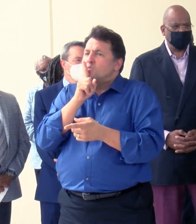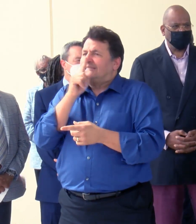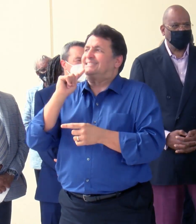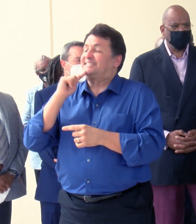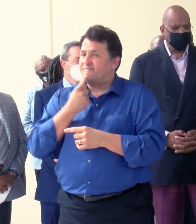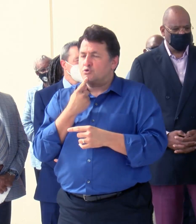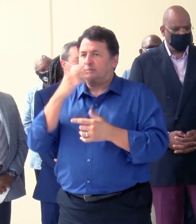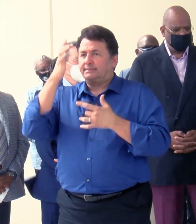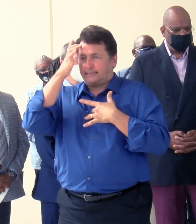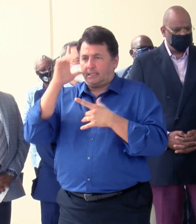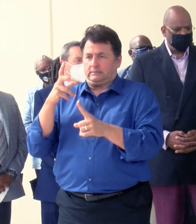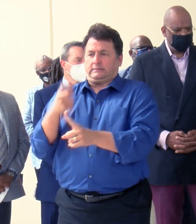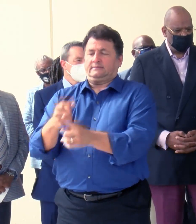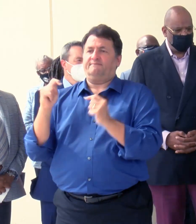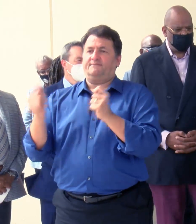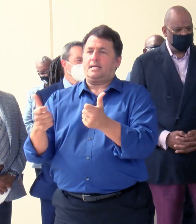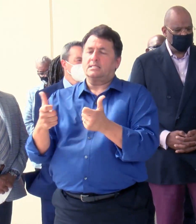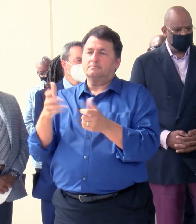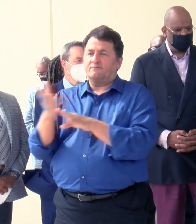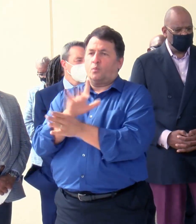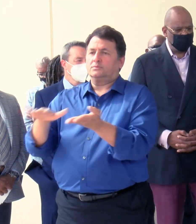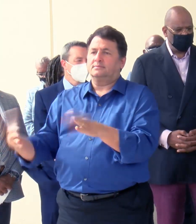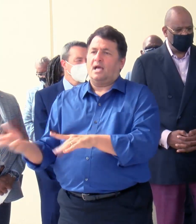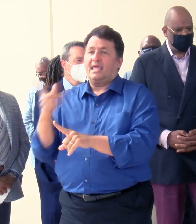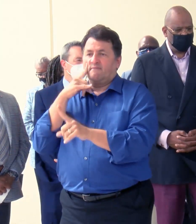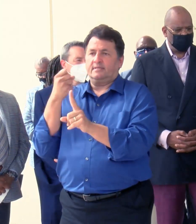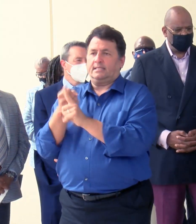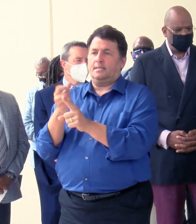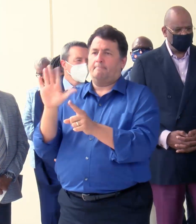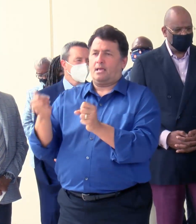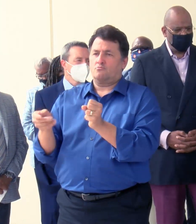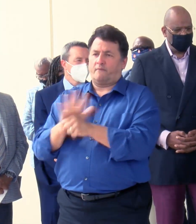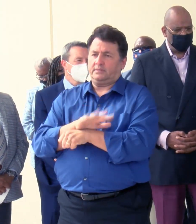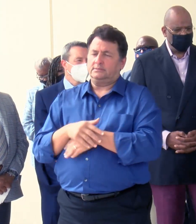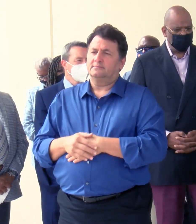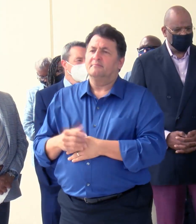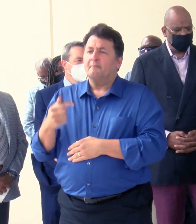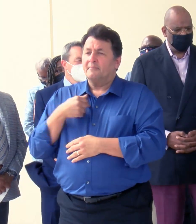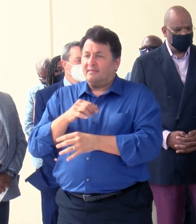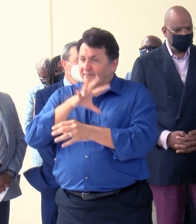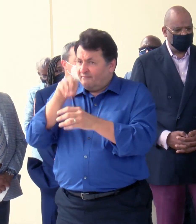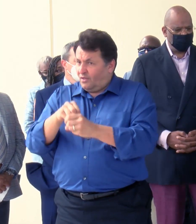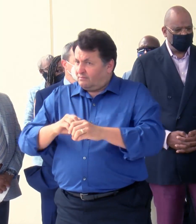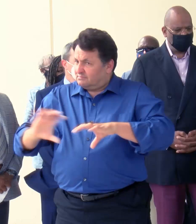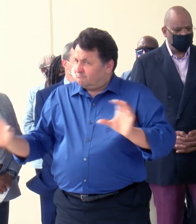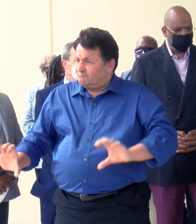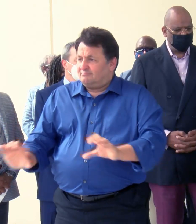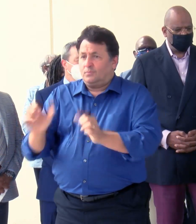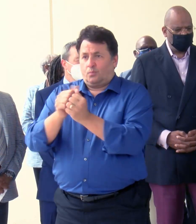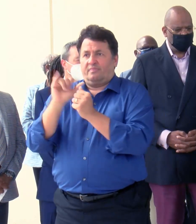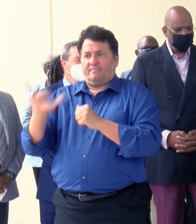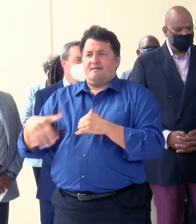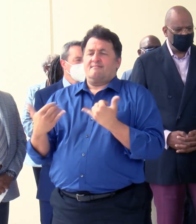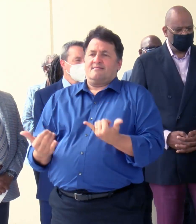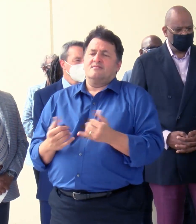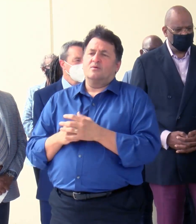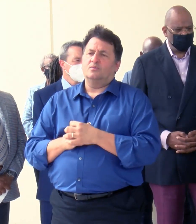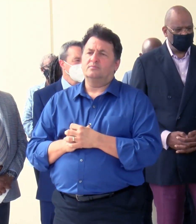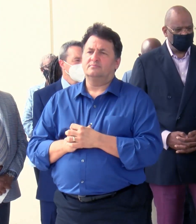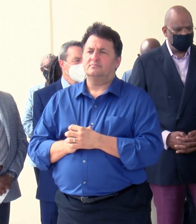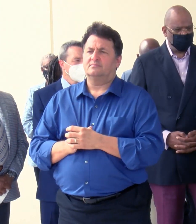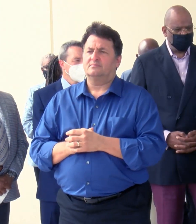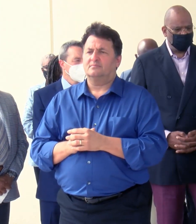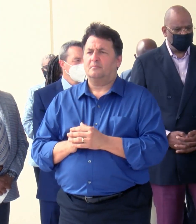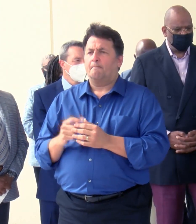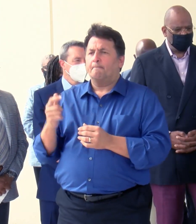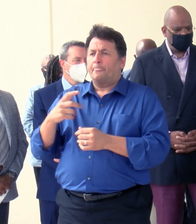that I've referenced are in addition to what we have been doing. In addition, we operate mass vaccination sites across